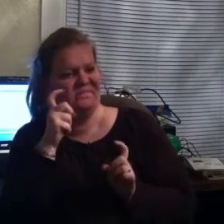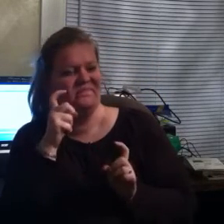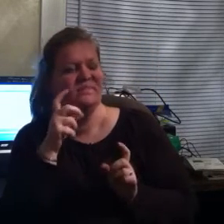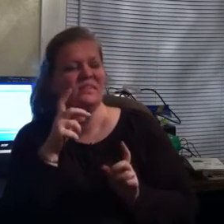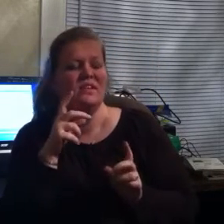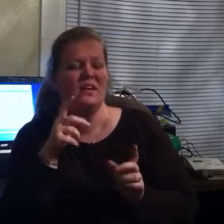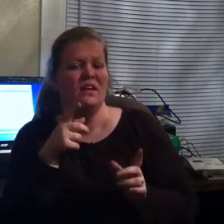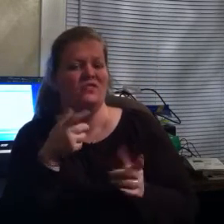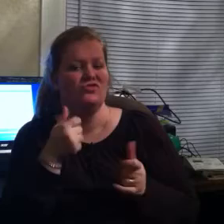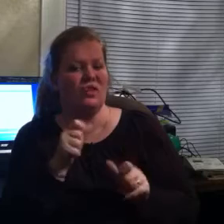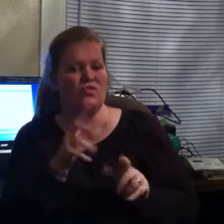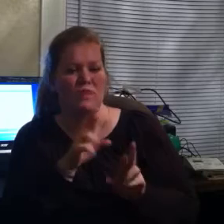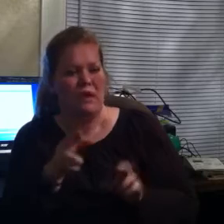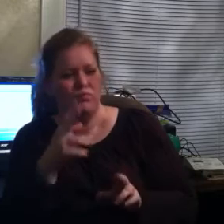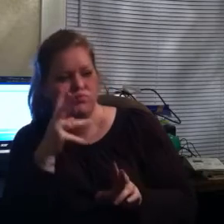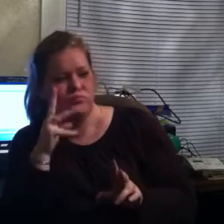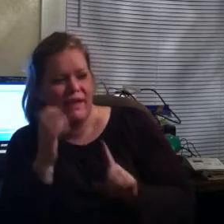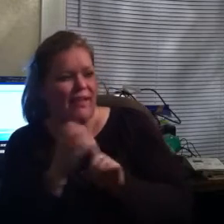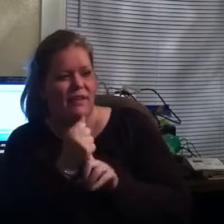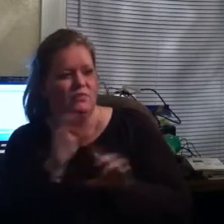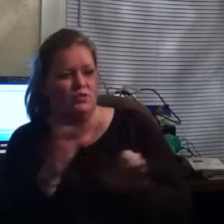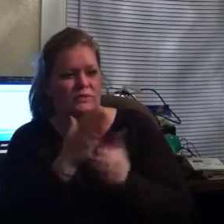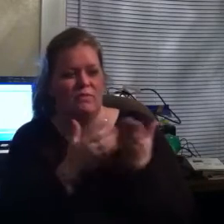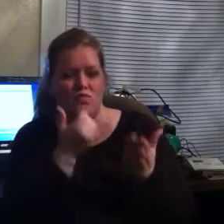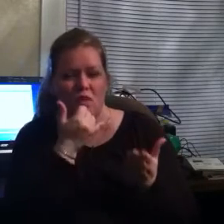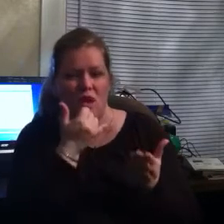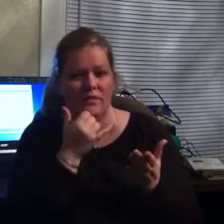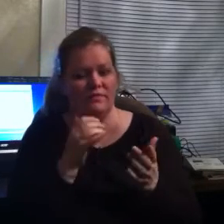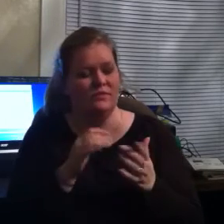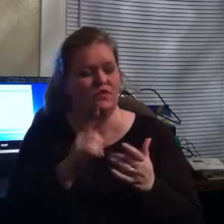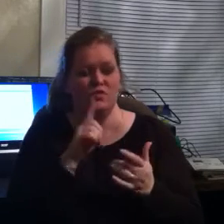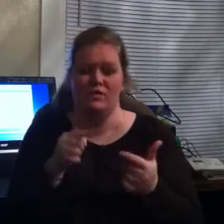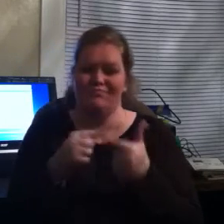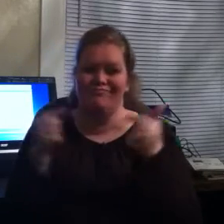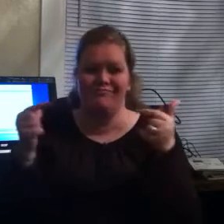catch him doing something wrong. It's a great contrast.